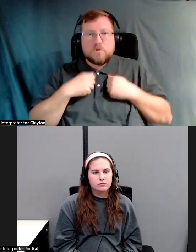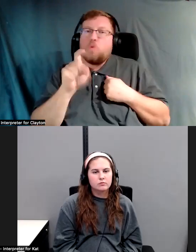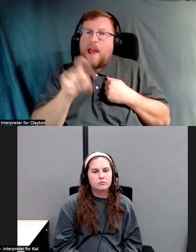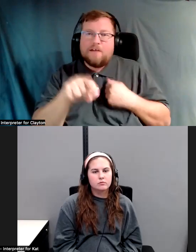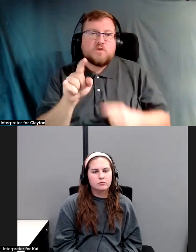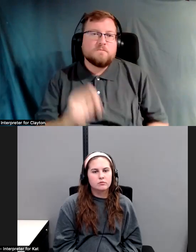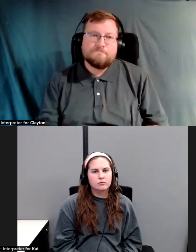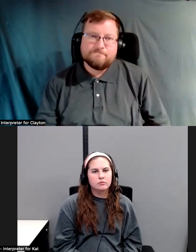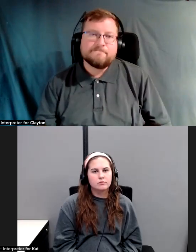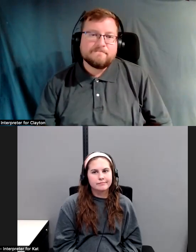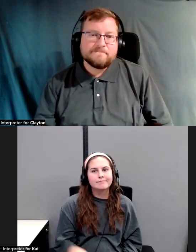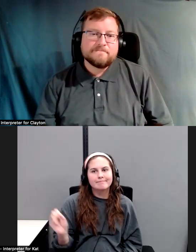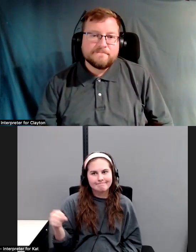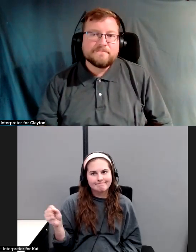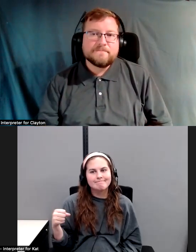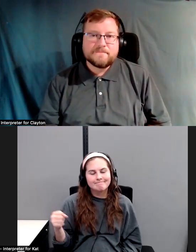Yeah.